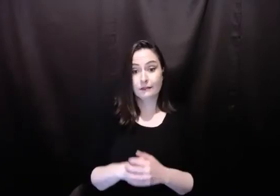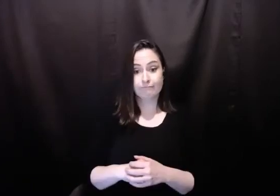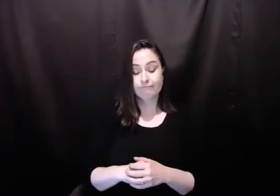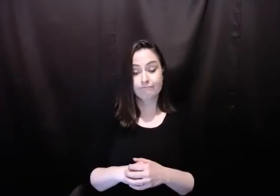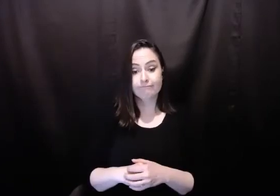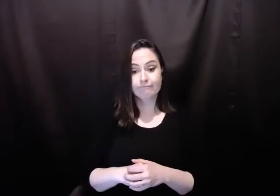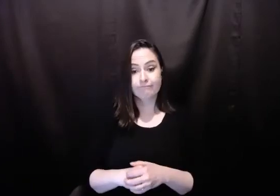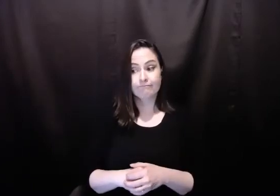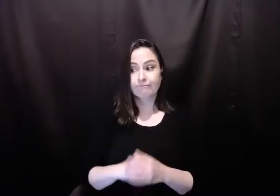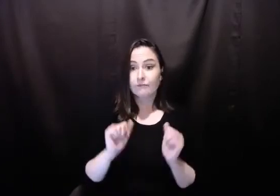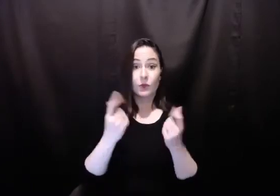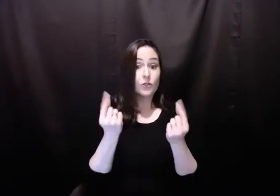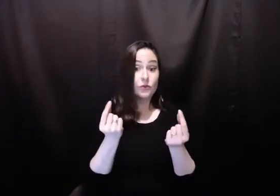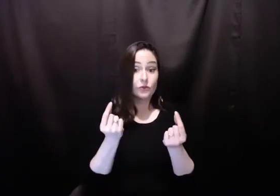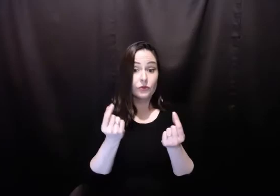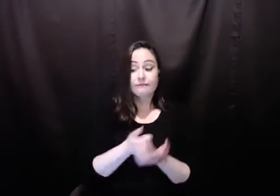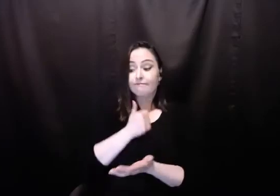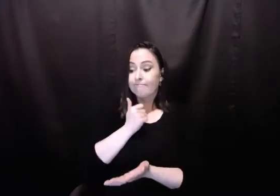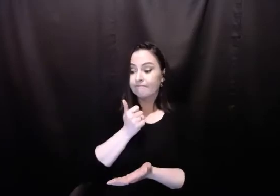alive long enough to get to AA.